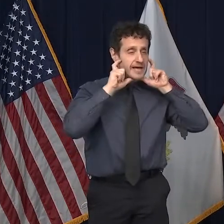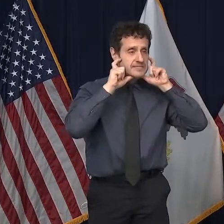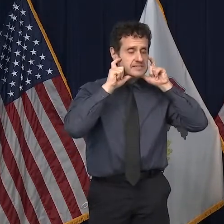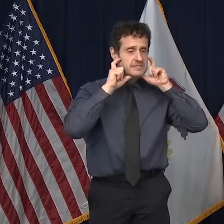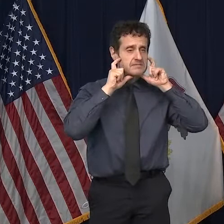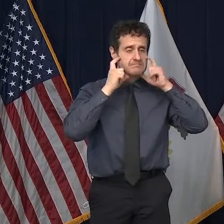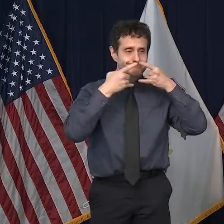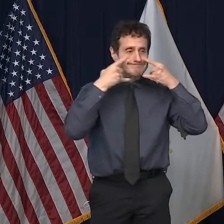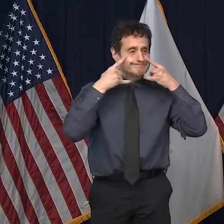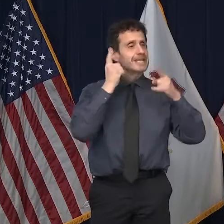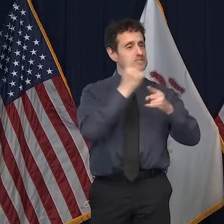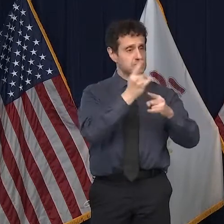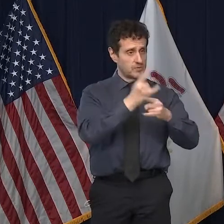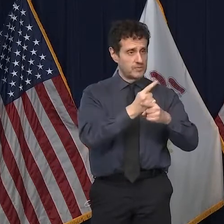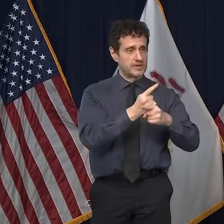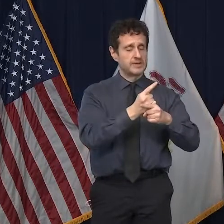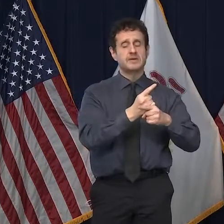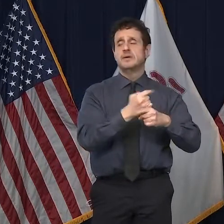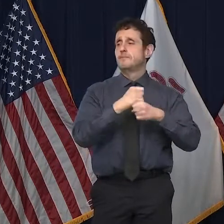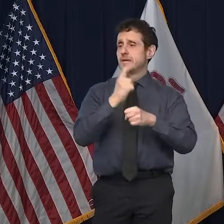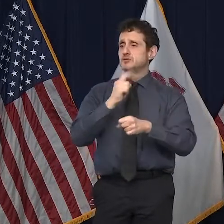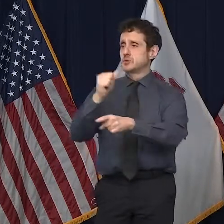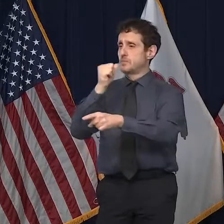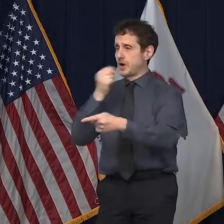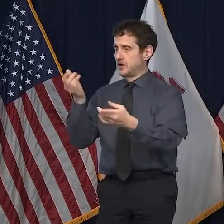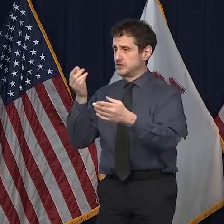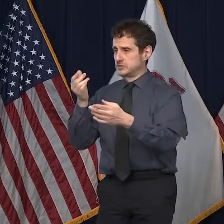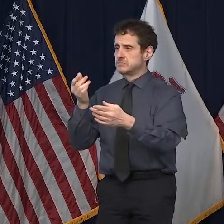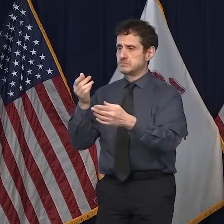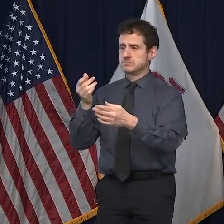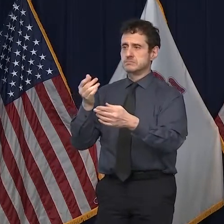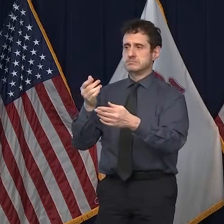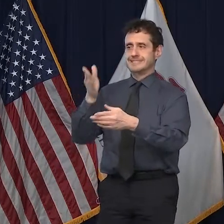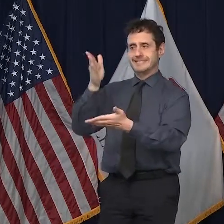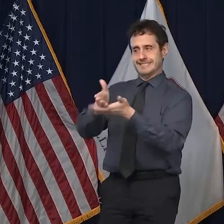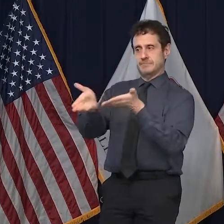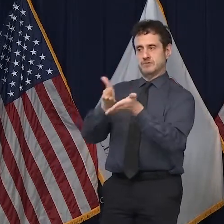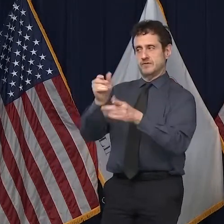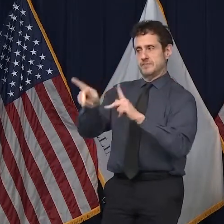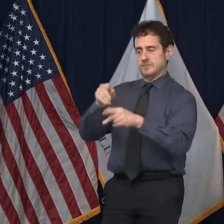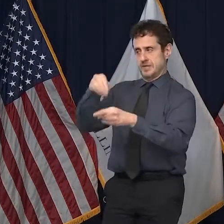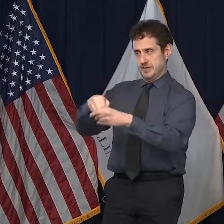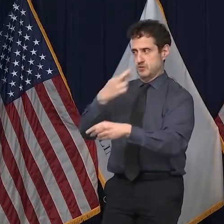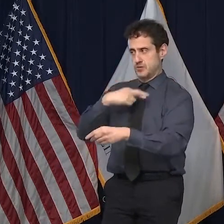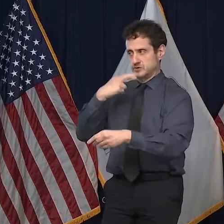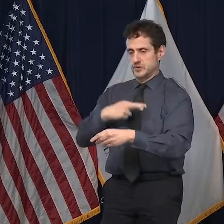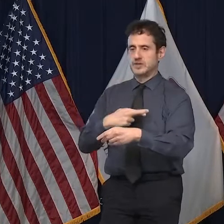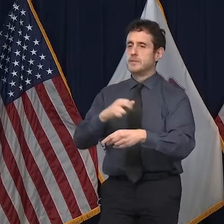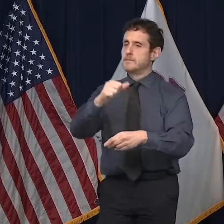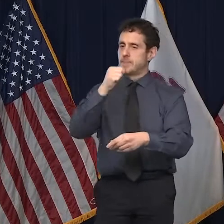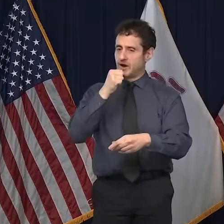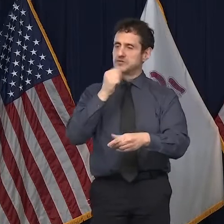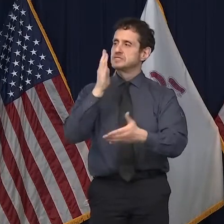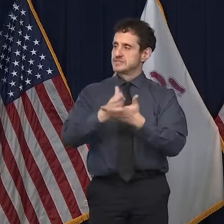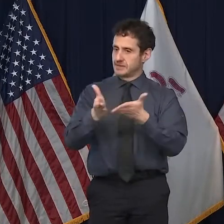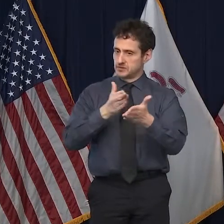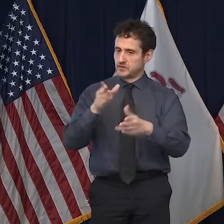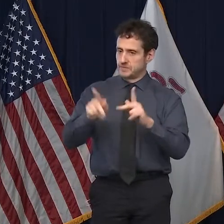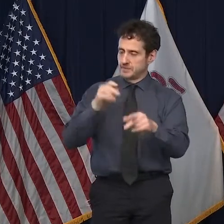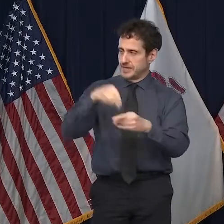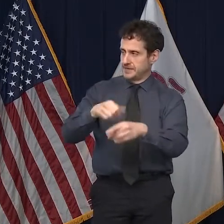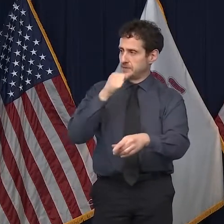the right thing to do, and making sure that bars and restaurants, which when we have very high rates of positivity,